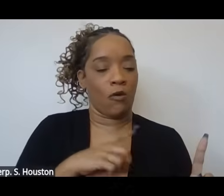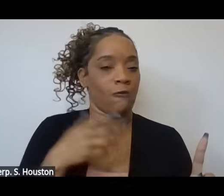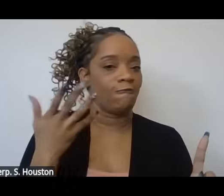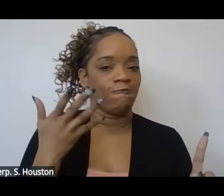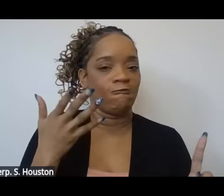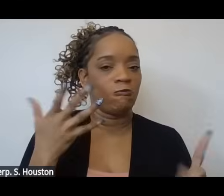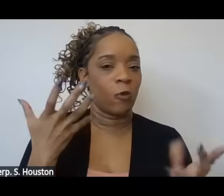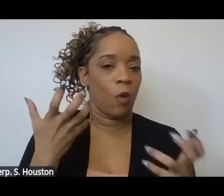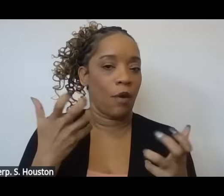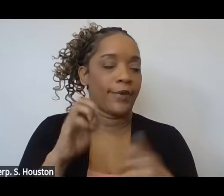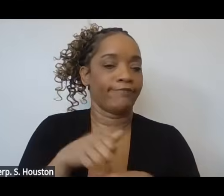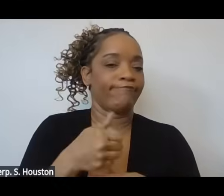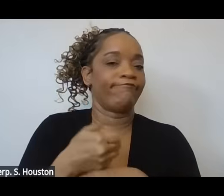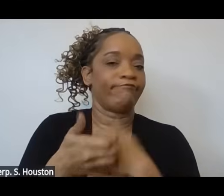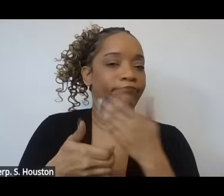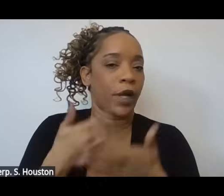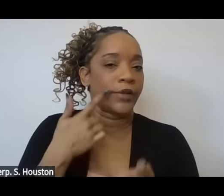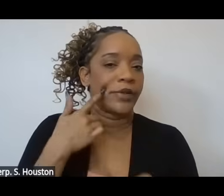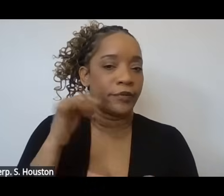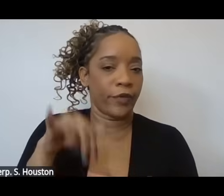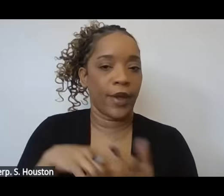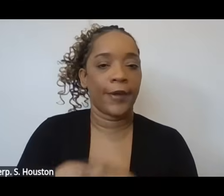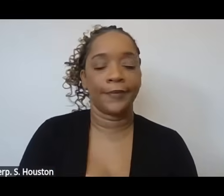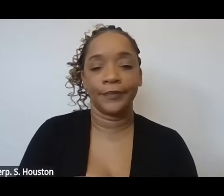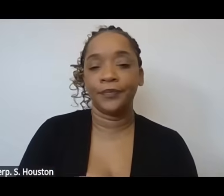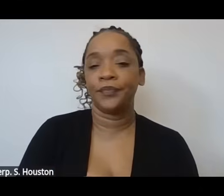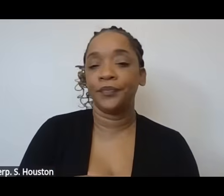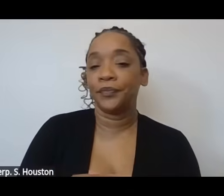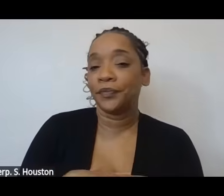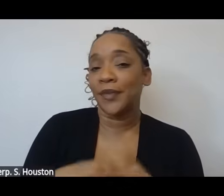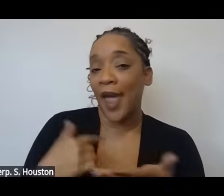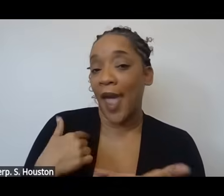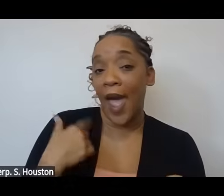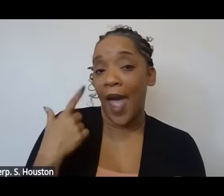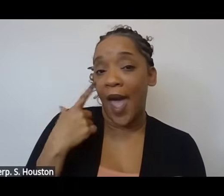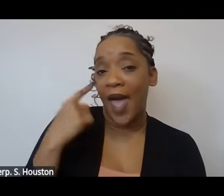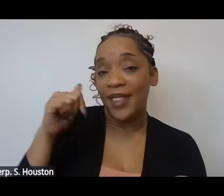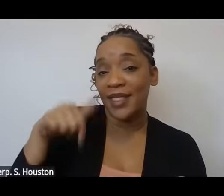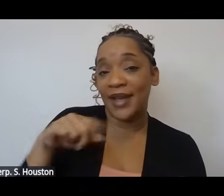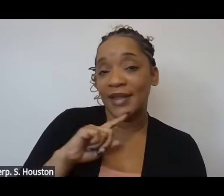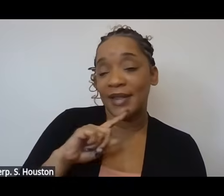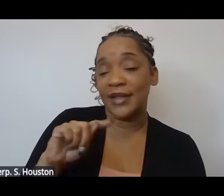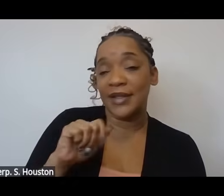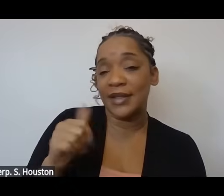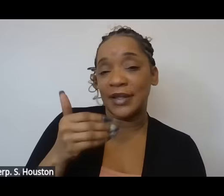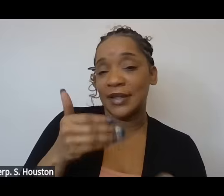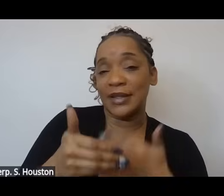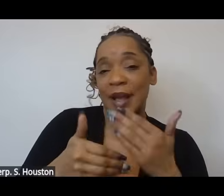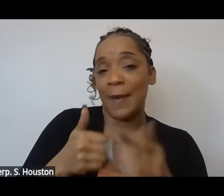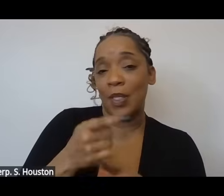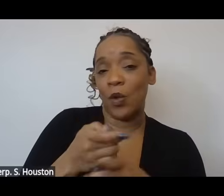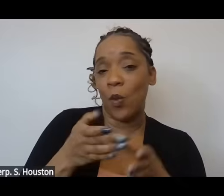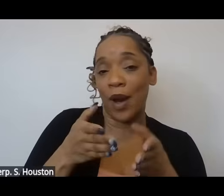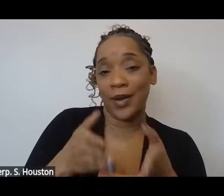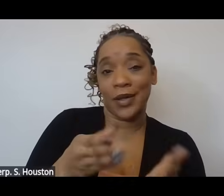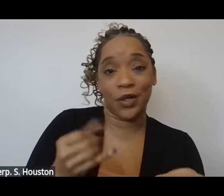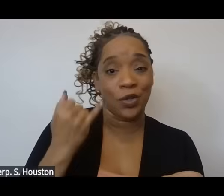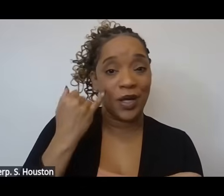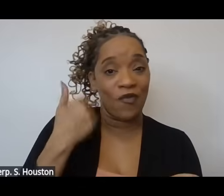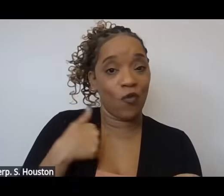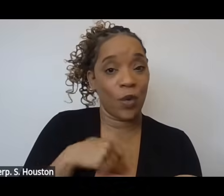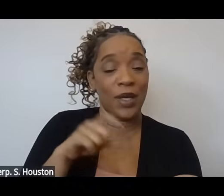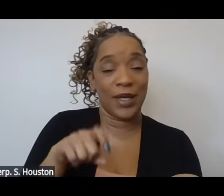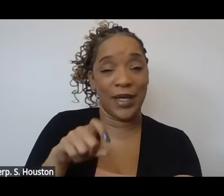So I think that this is, it's a step in the right direction. And if we need to take other steps later, we'll take